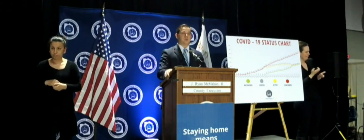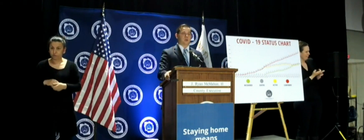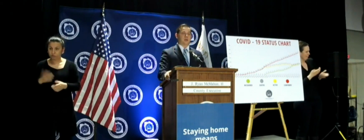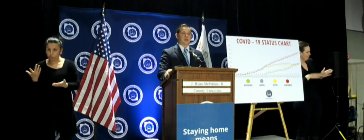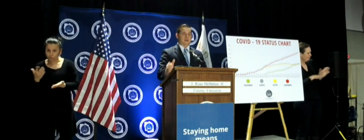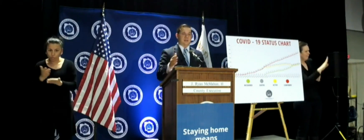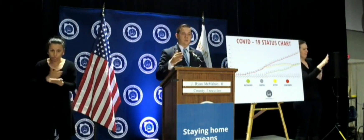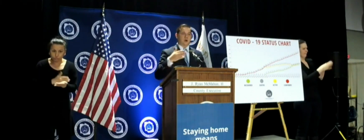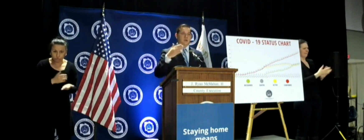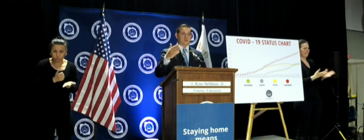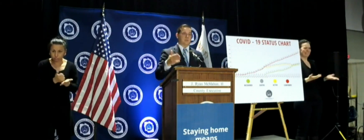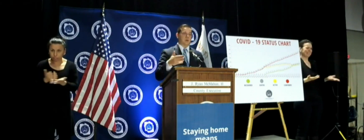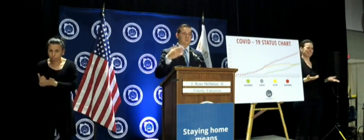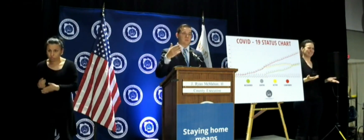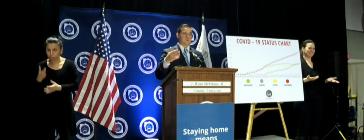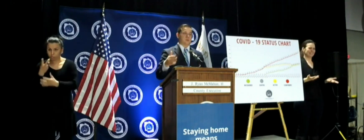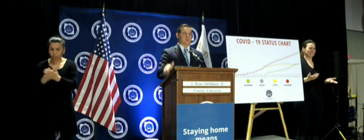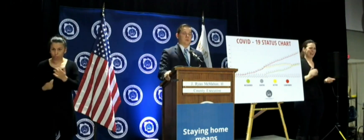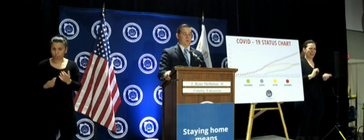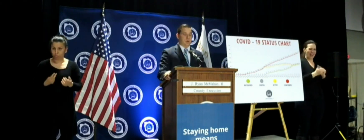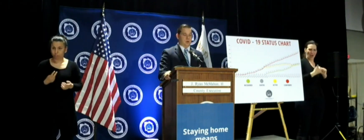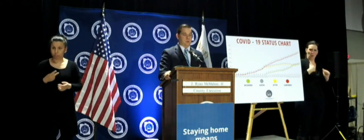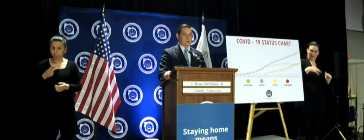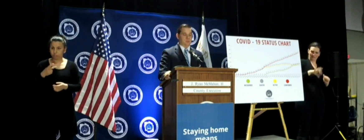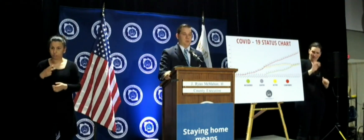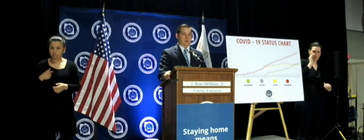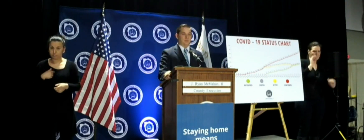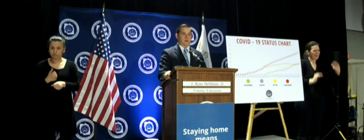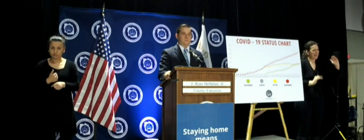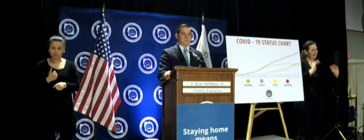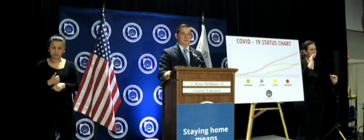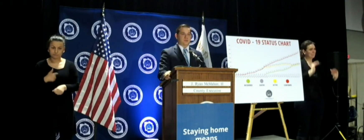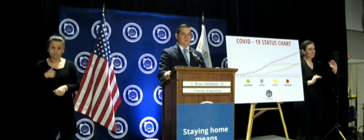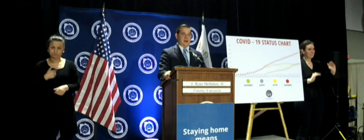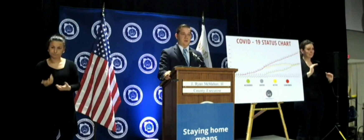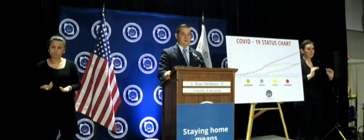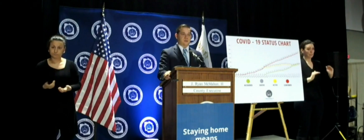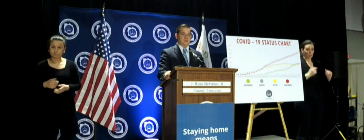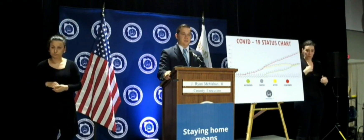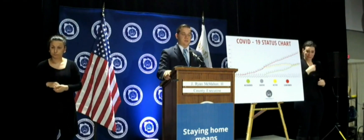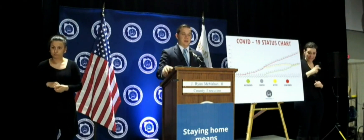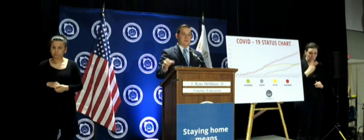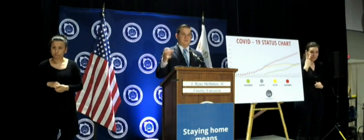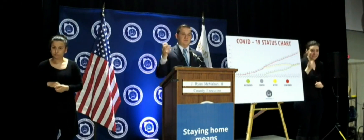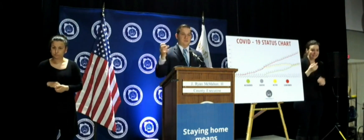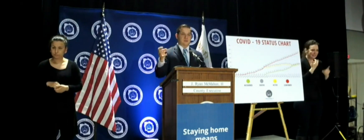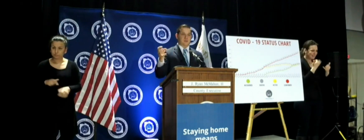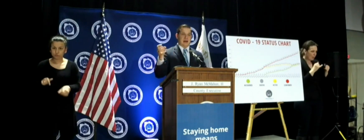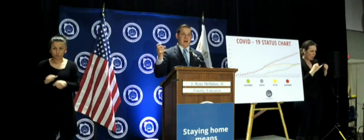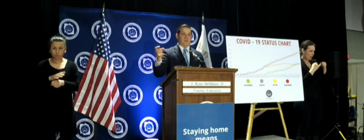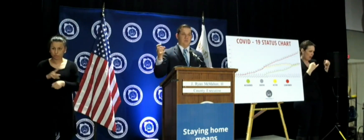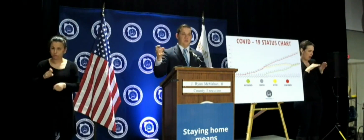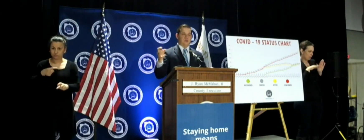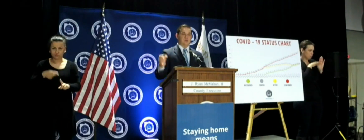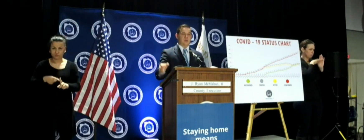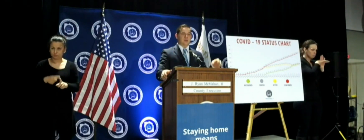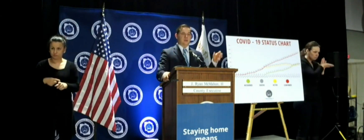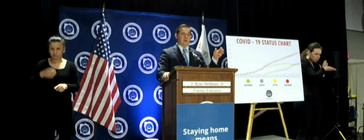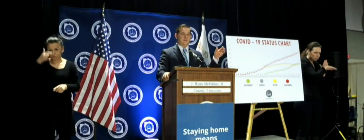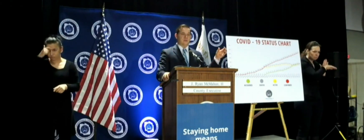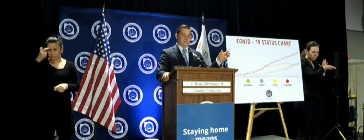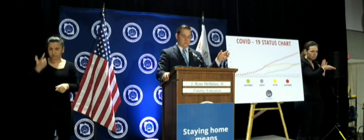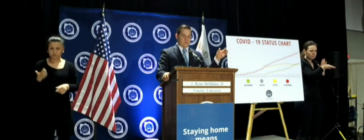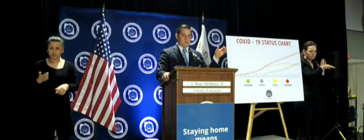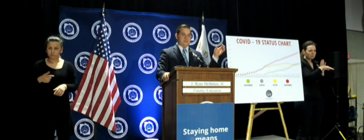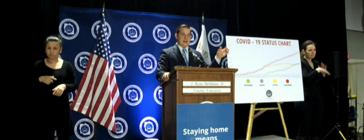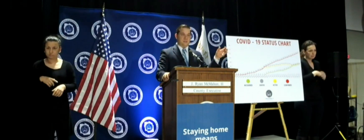for the community? That's where our job comes into play. But this virus, you have the physical health fears, you